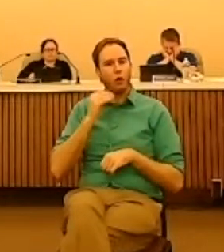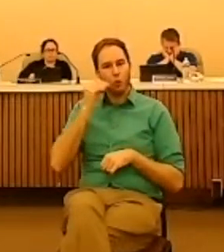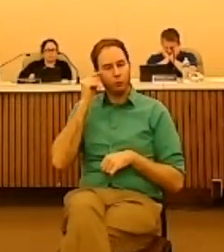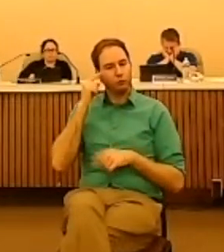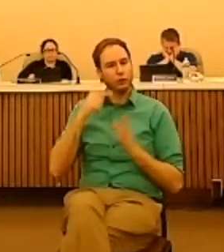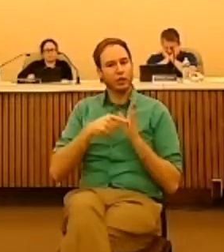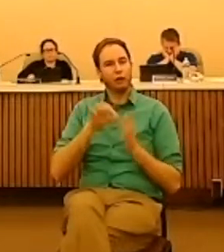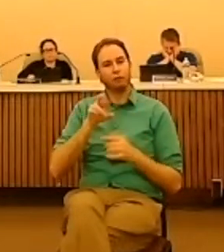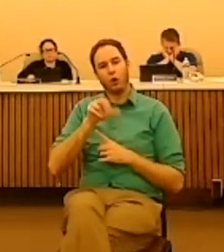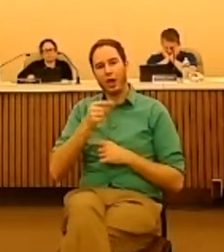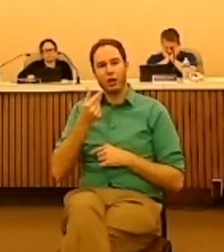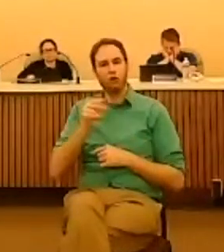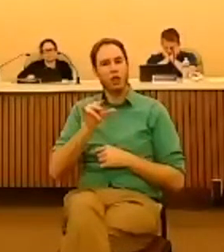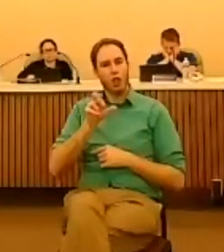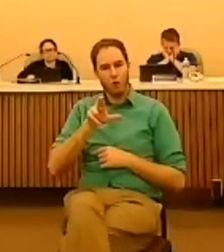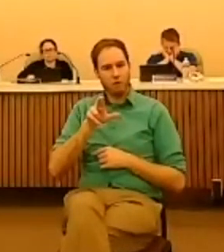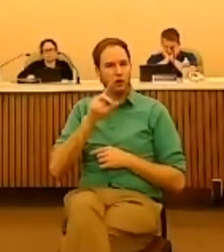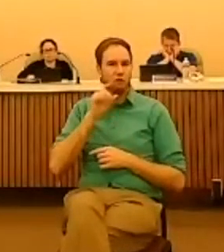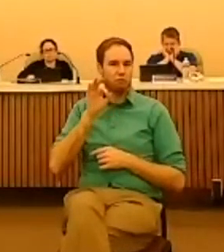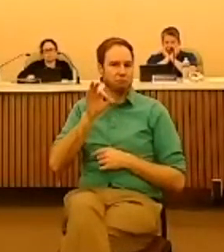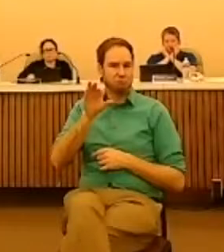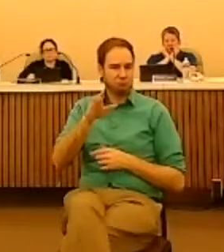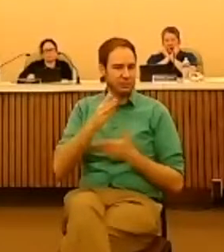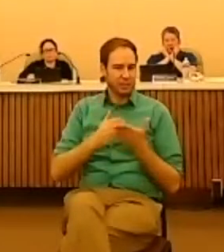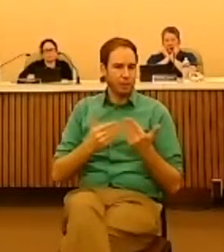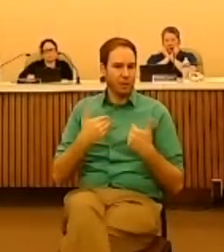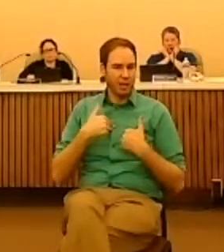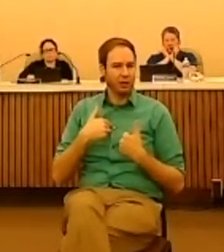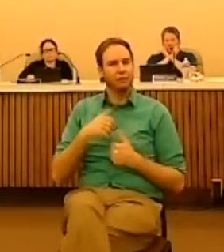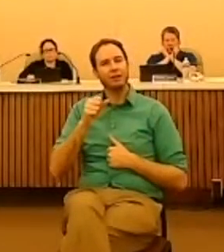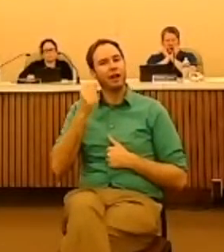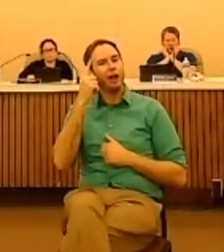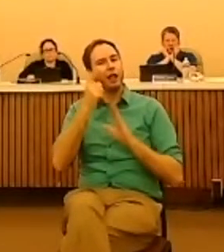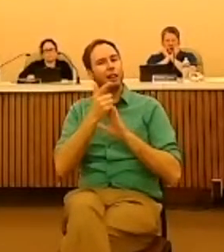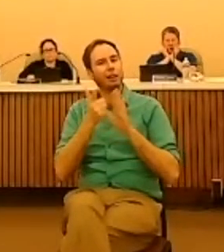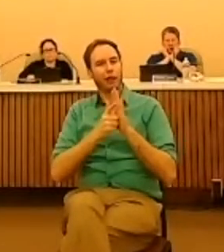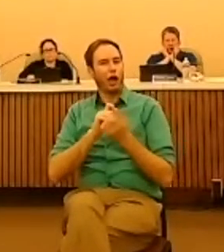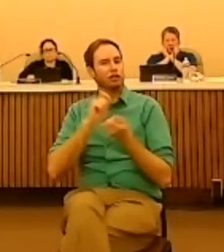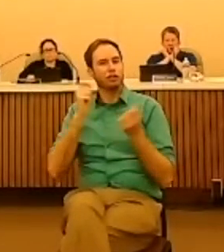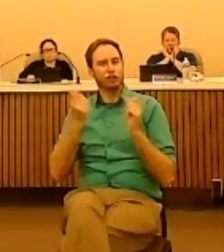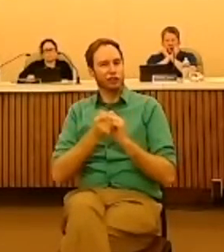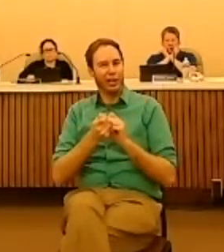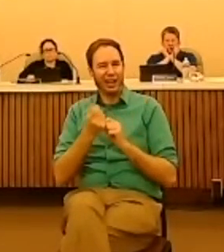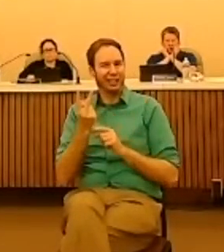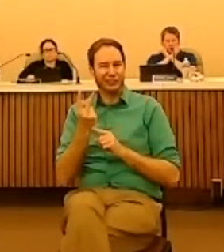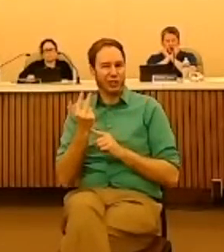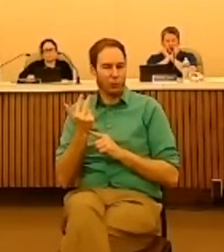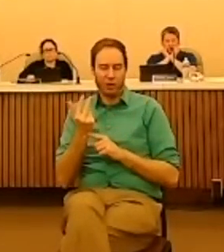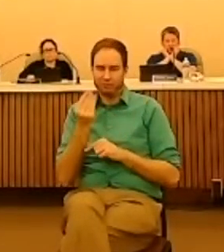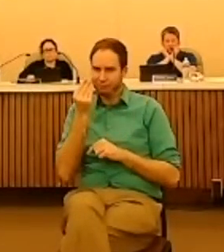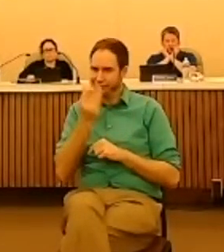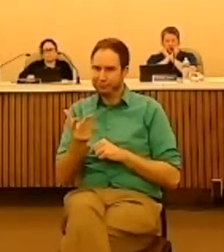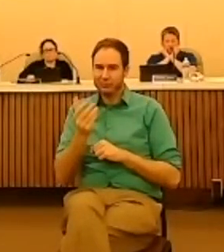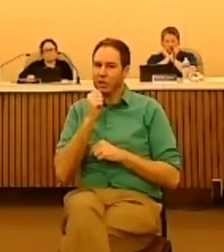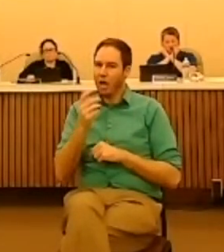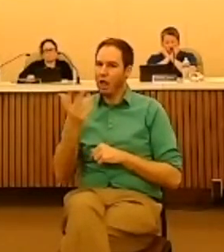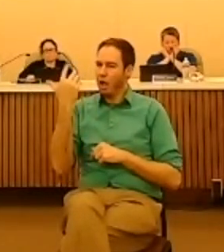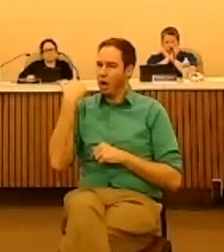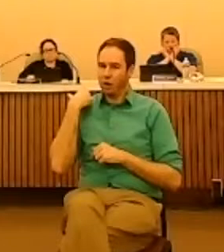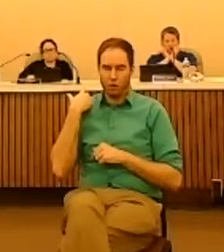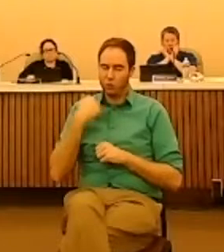Florendon and Green Clover, just to mention a few. That the law changed only a handful of years ago. It wasn't too long